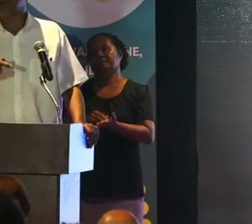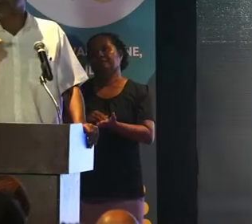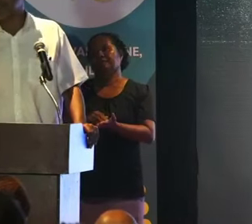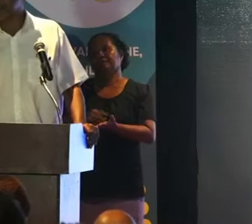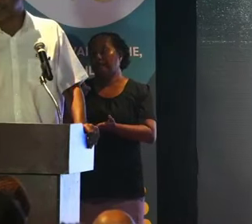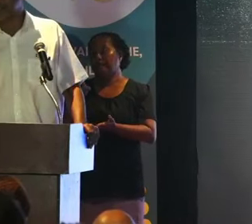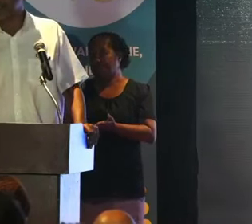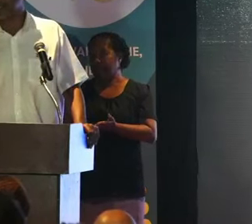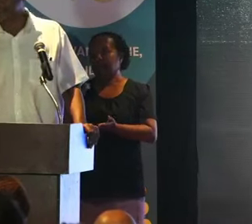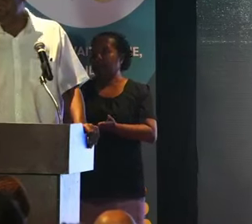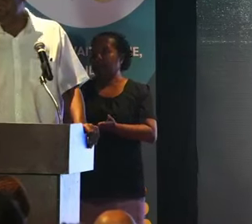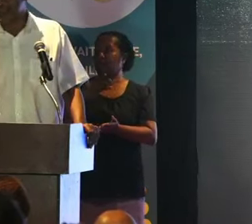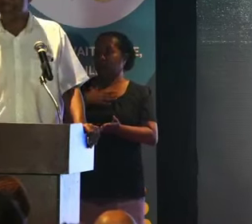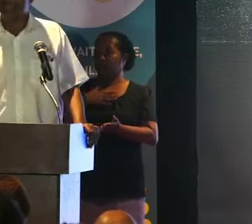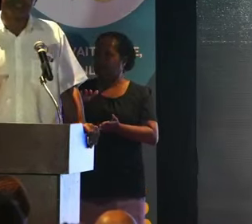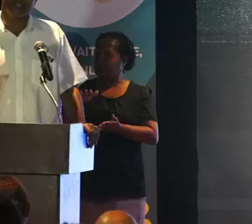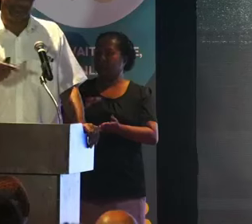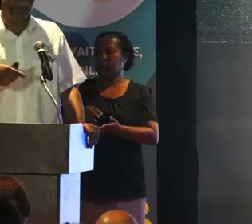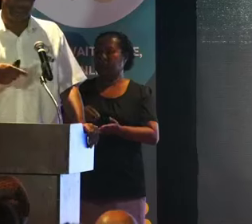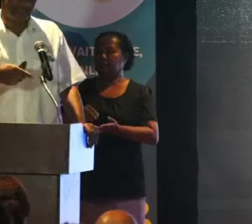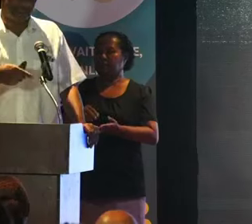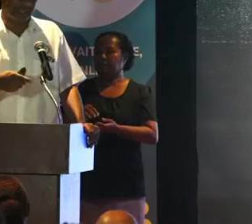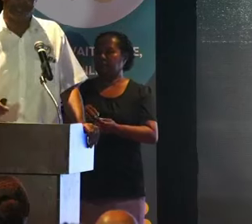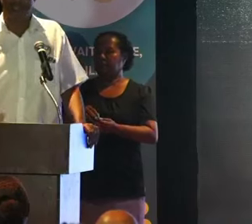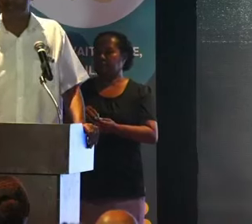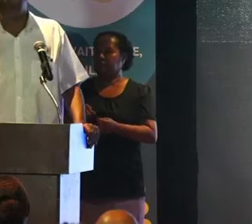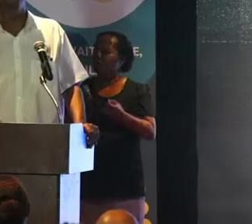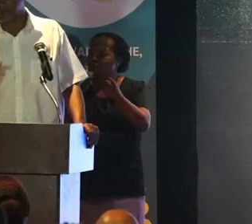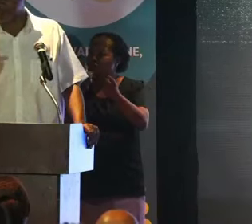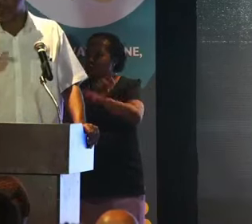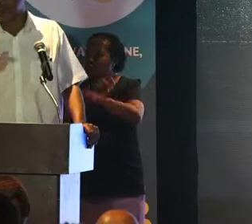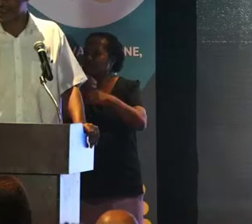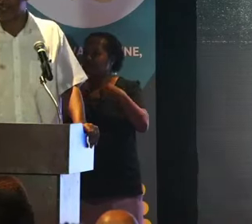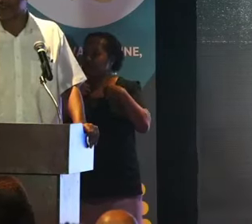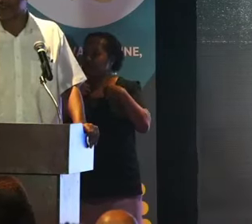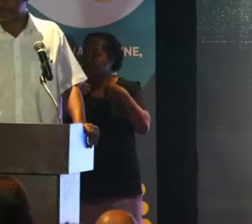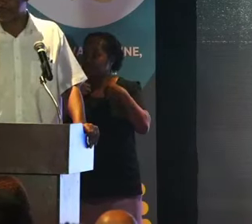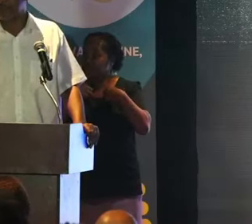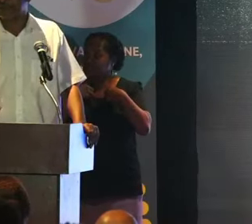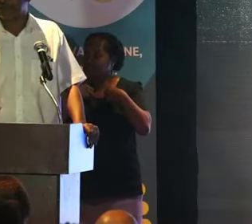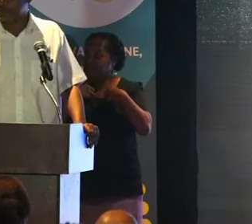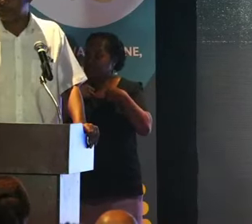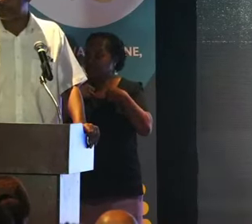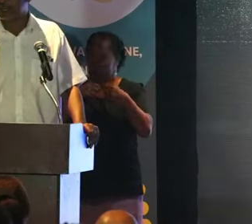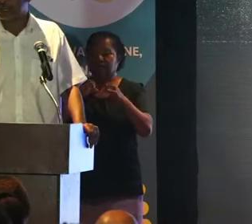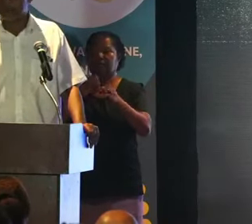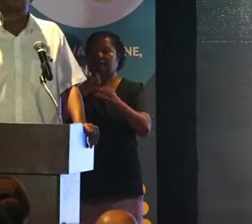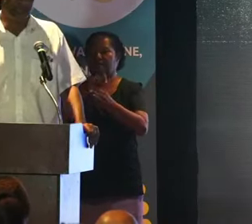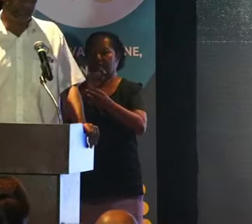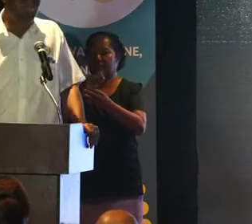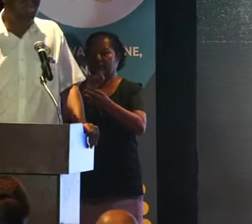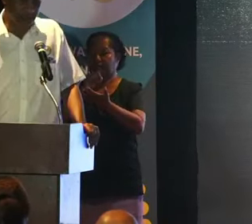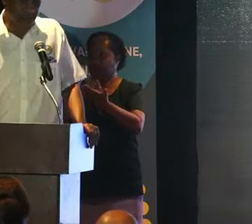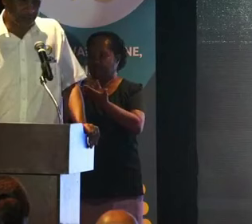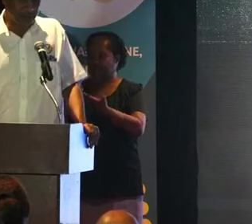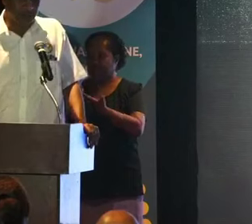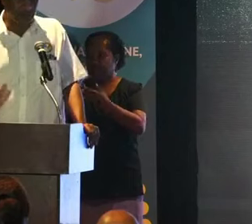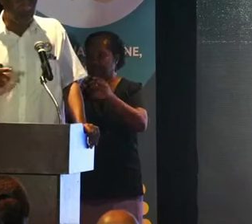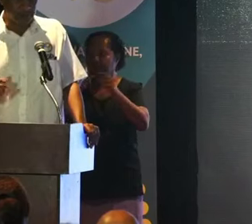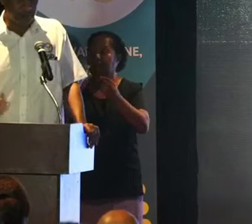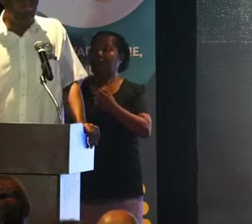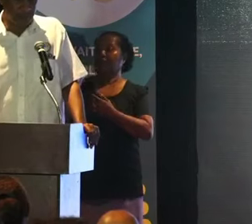group to be a business, then this business group was also designed to accommodate that.